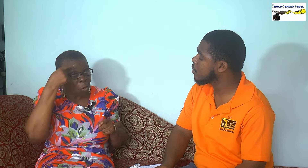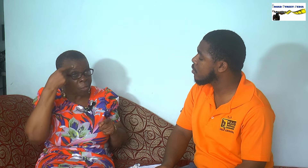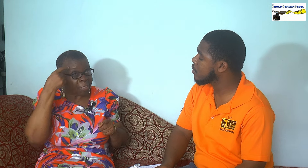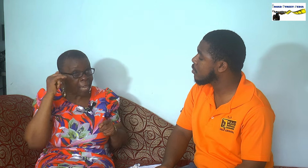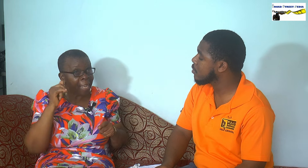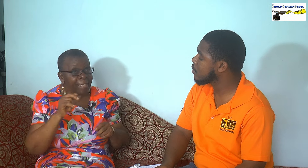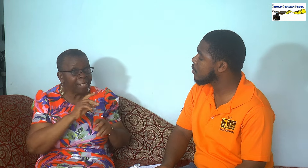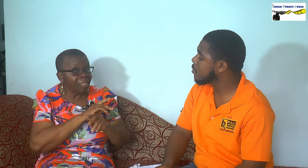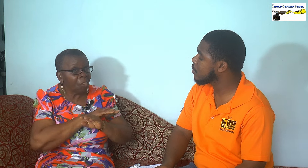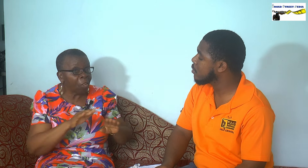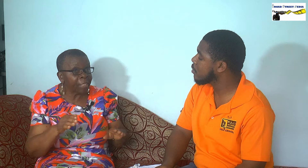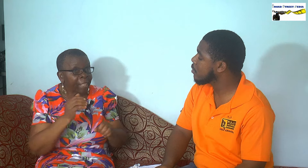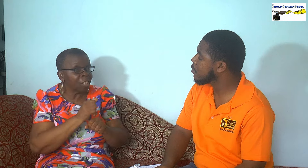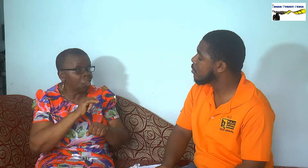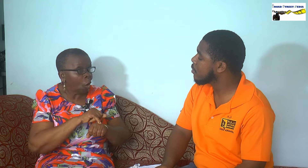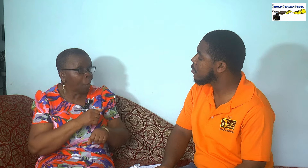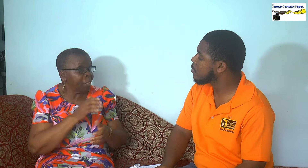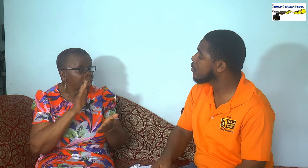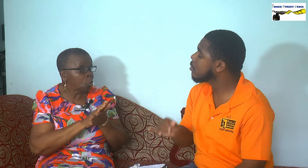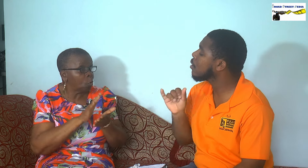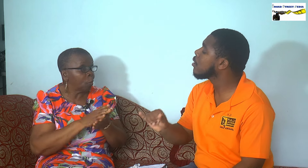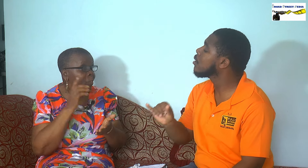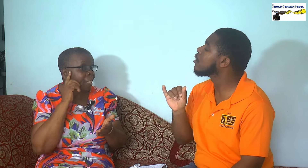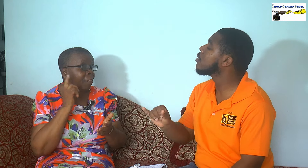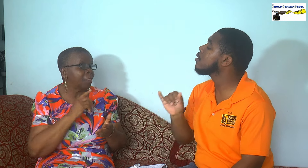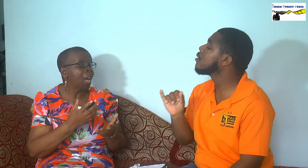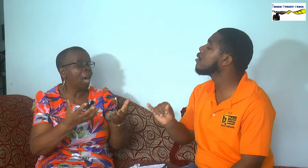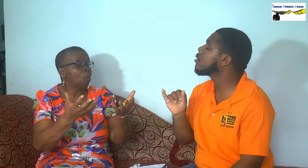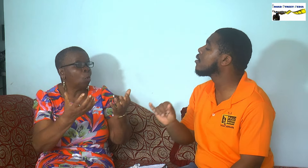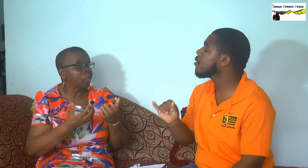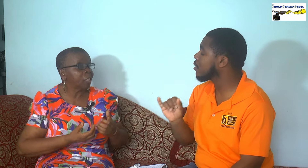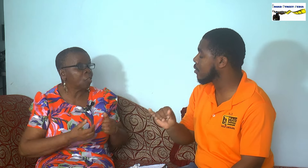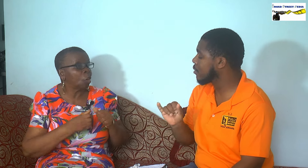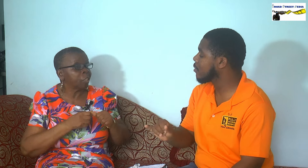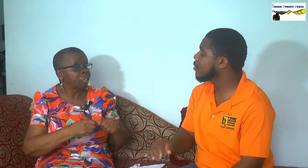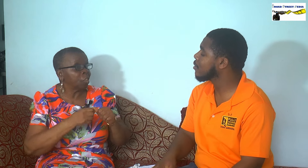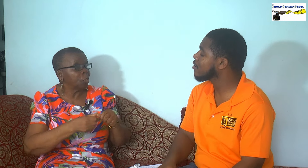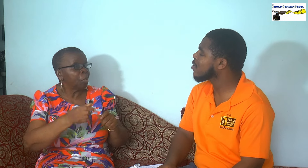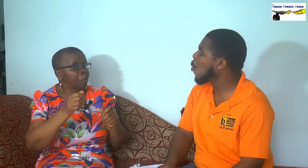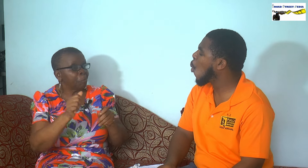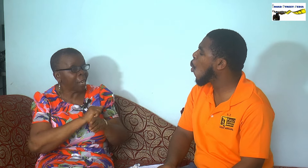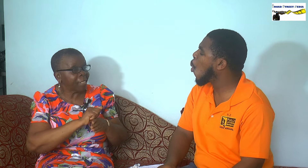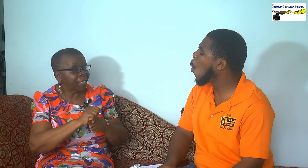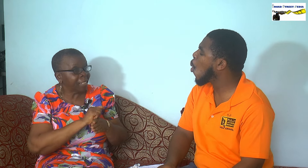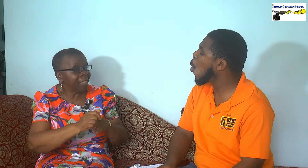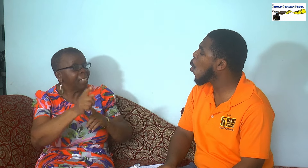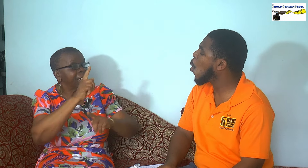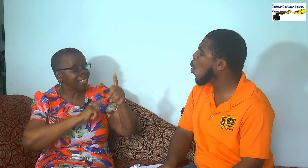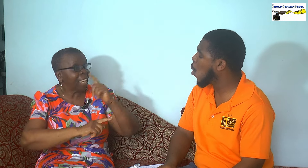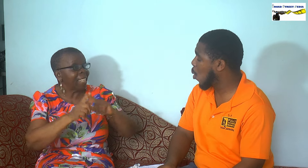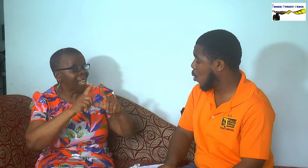because I did not get a job at the school for the deaf, I wanted to continue practicing sign